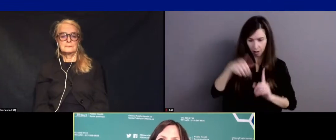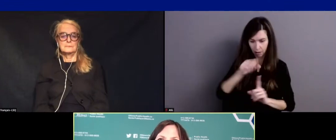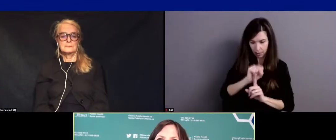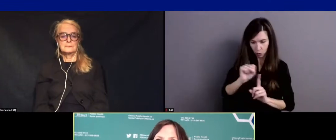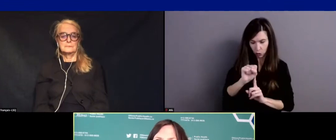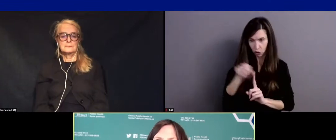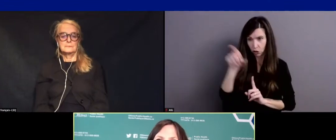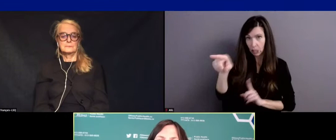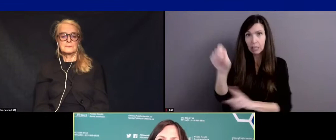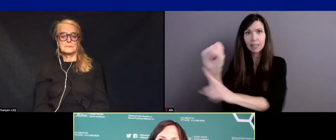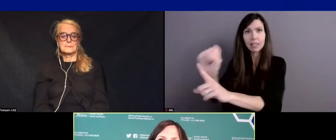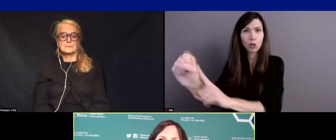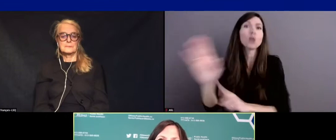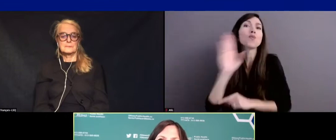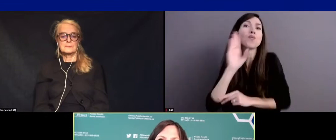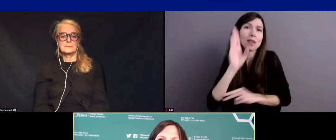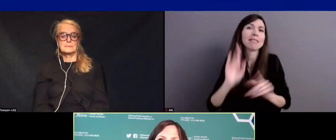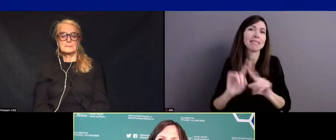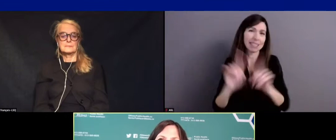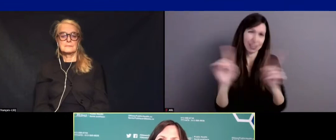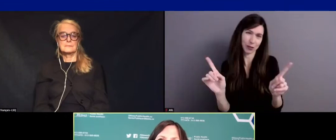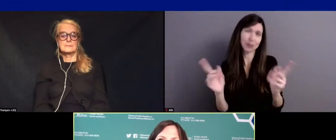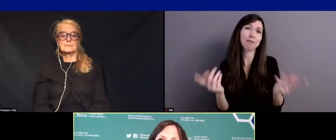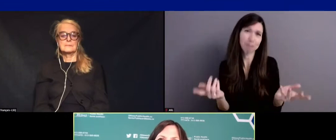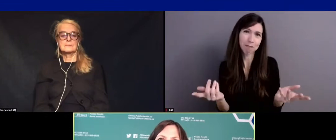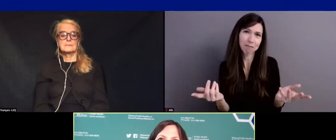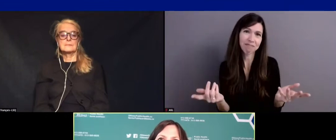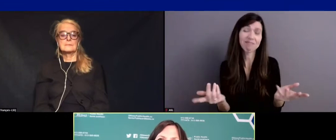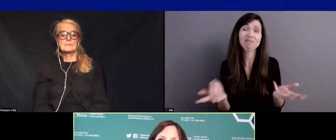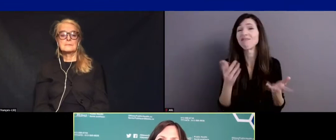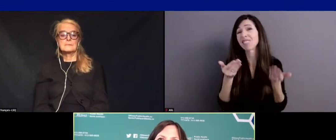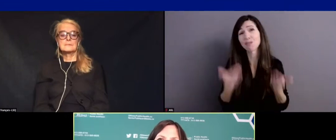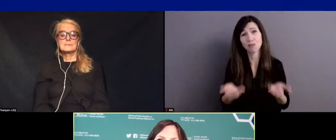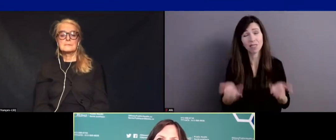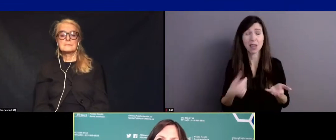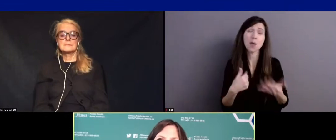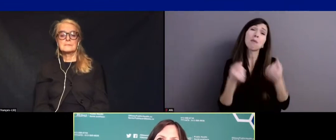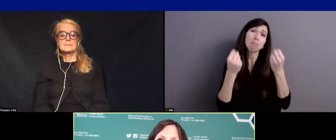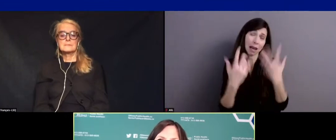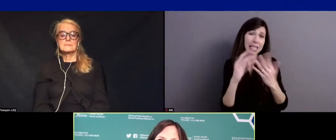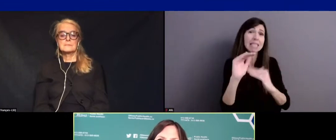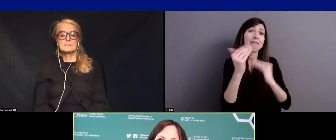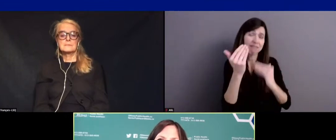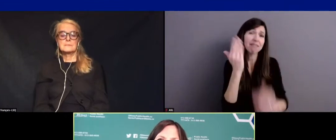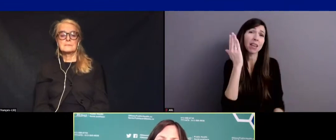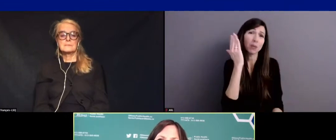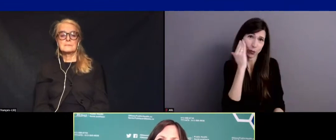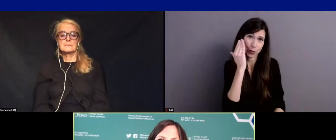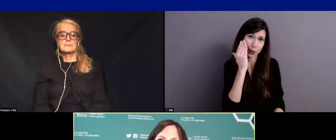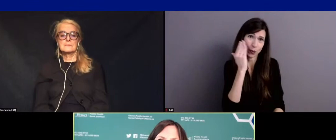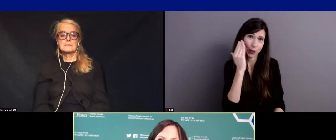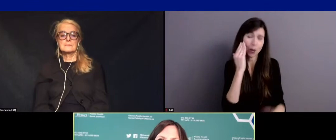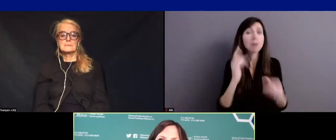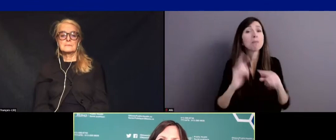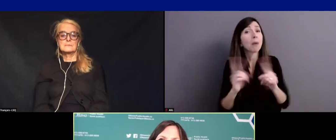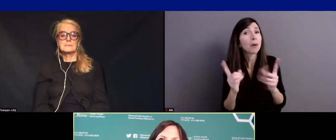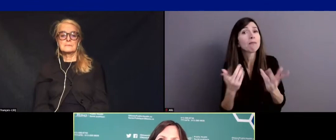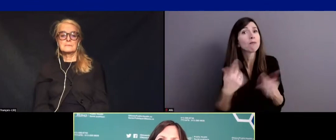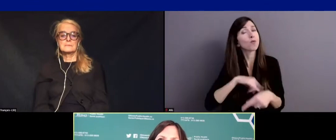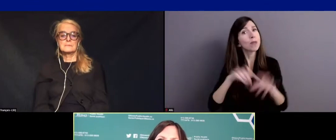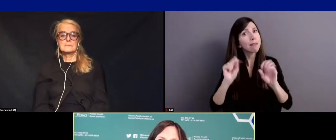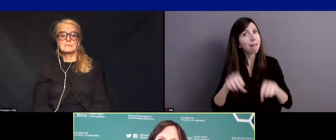isn't allowed, what's coming next. I just think that we have control ourselves of our own